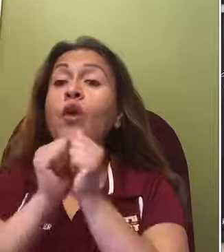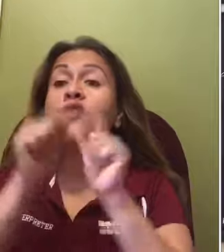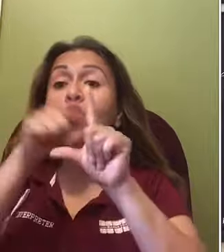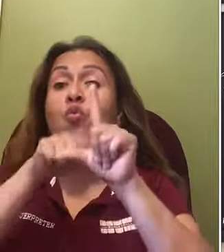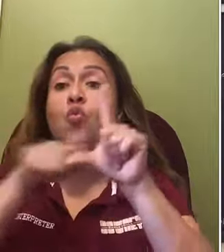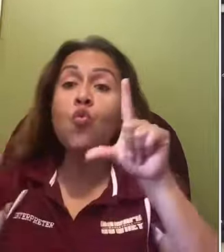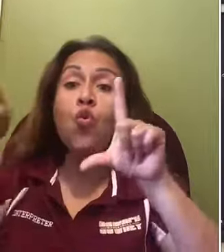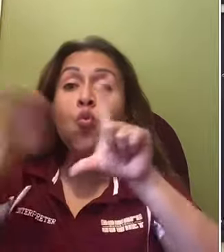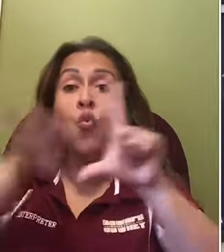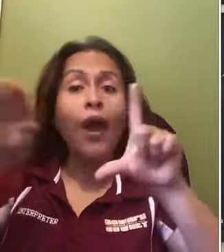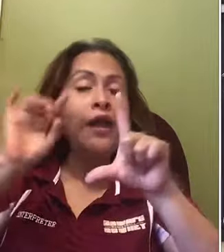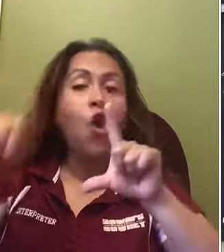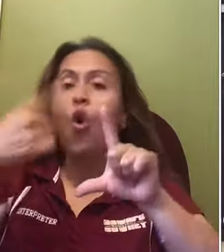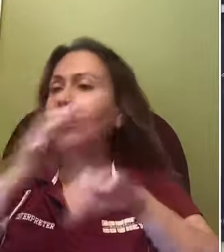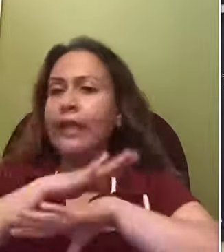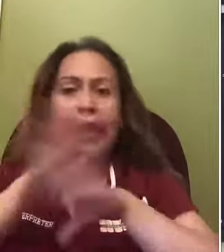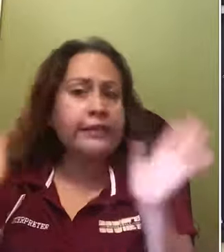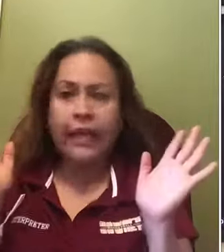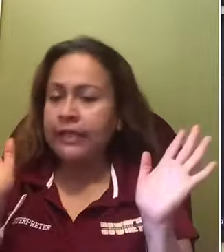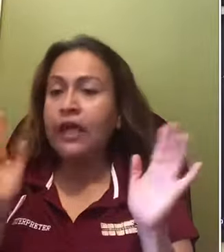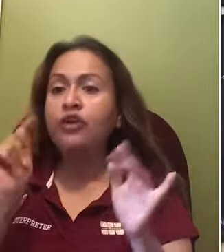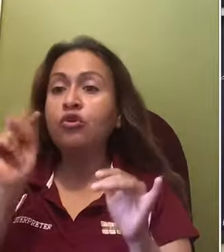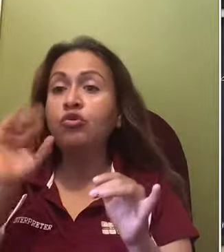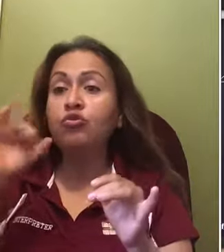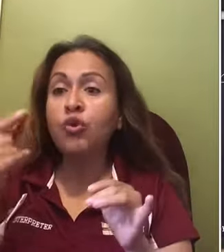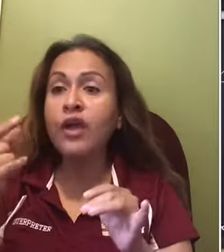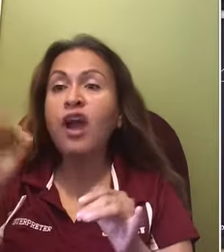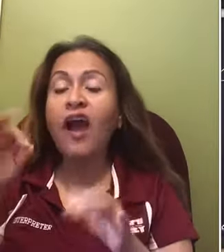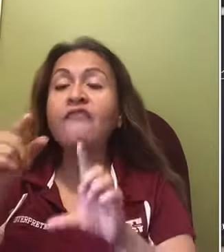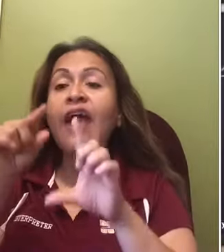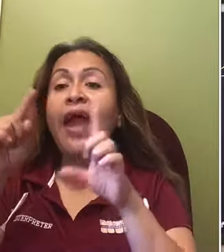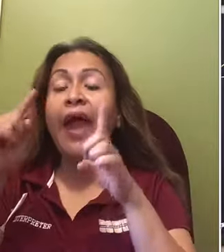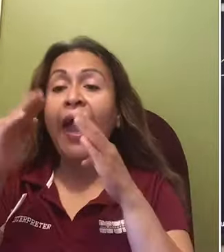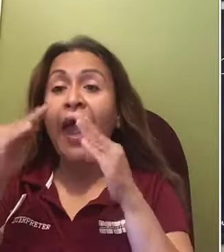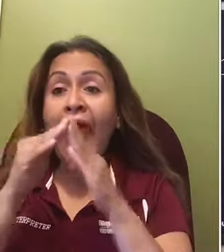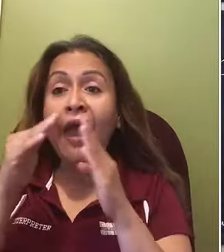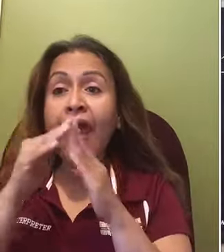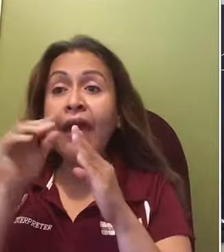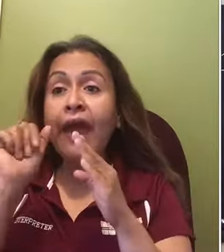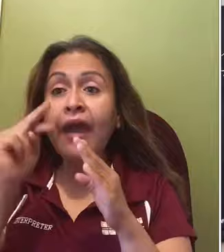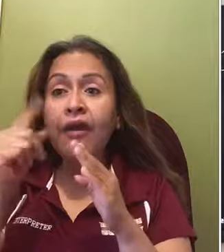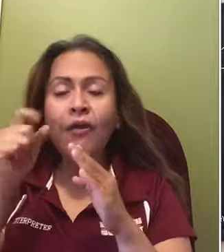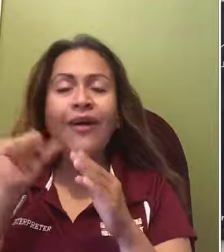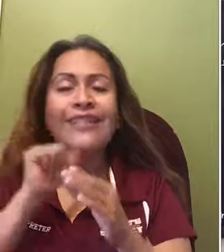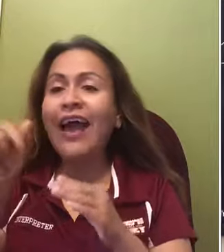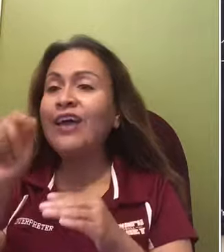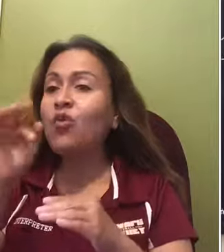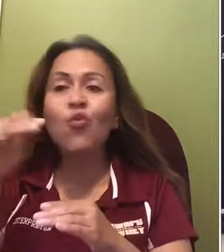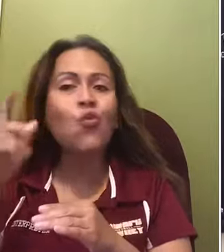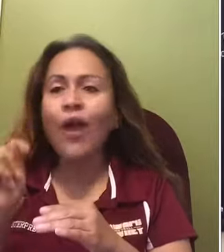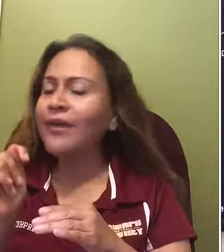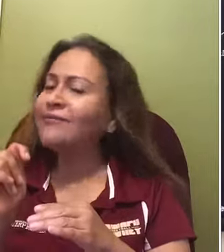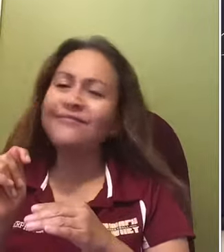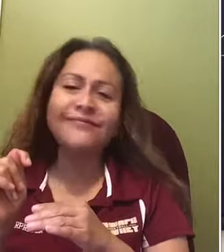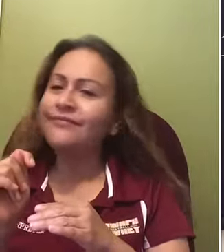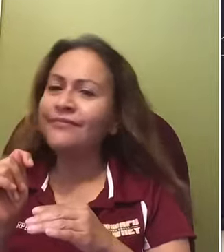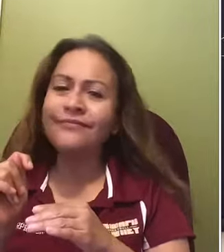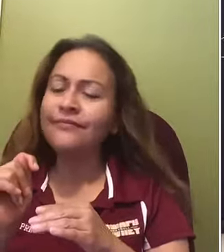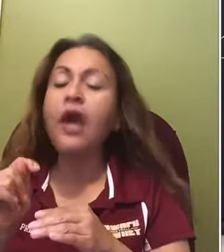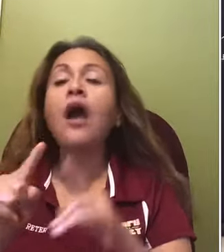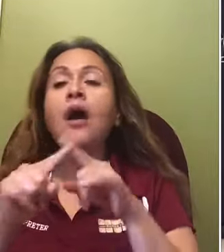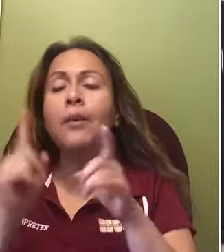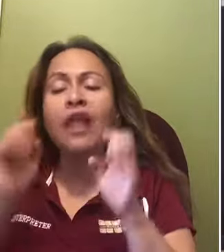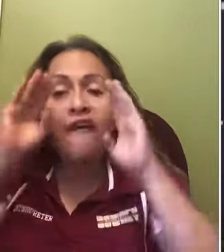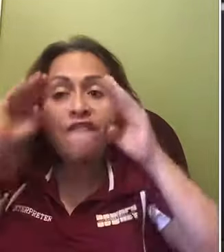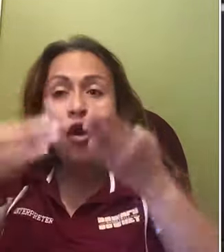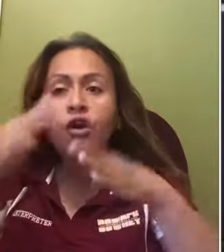trying to find the trig functions of angles that aren't part of right triangles, we're going to see that we're going to have to construct right triangles. But let's just focus